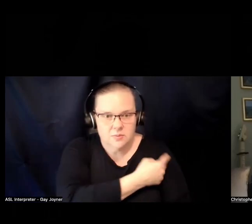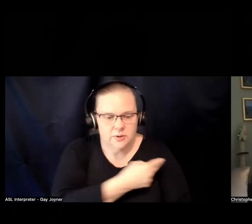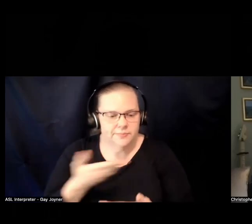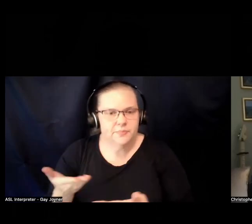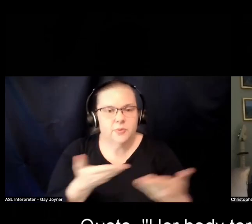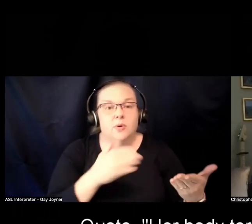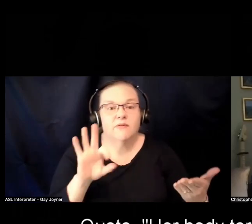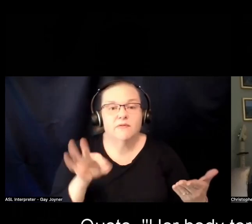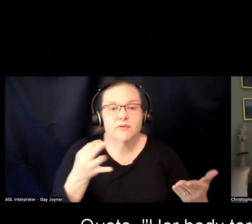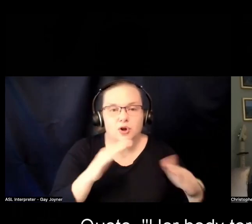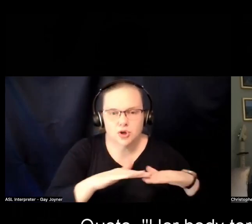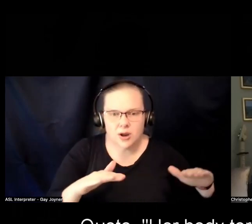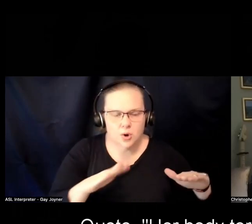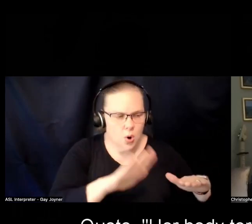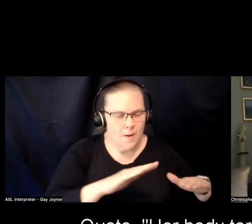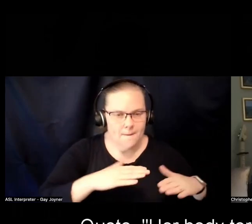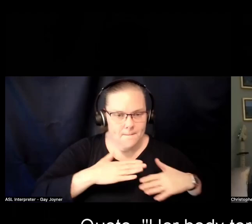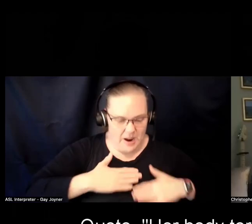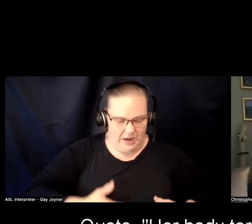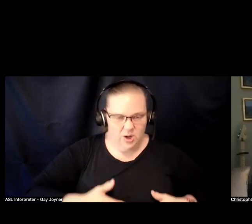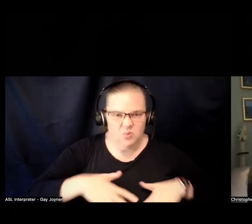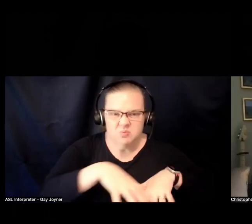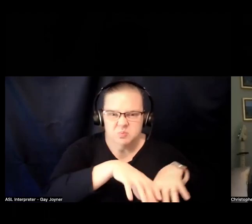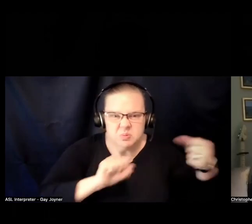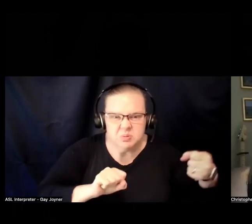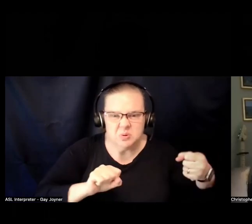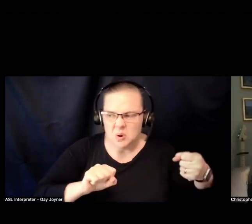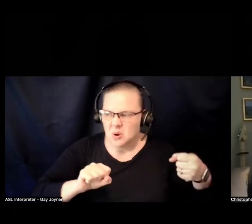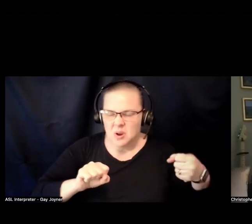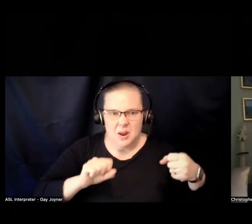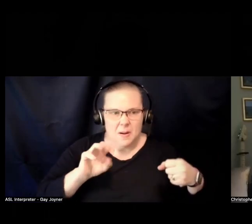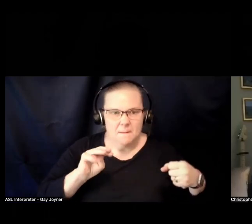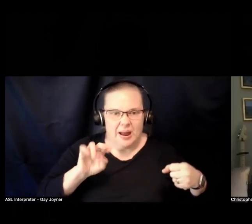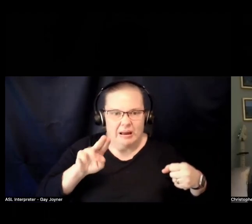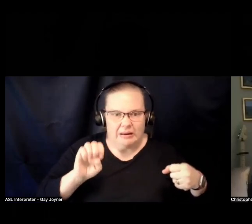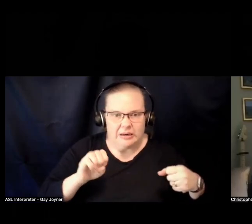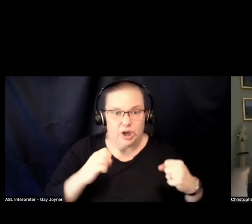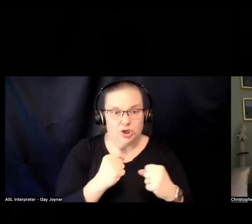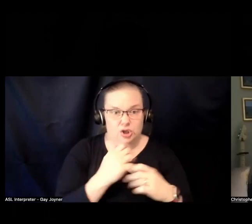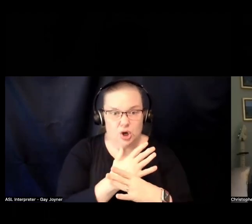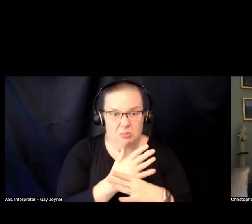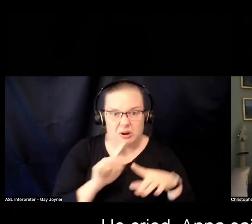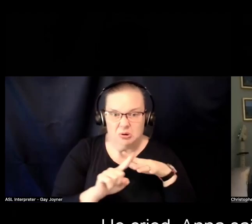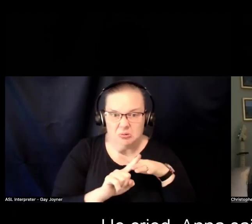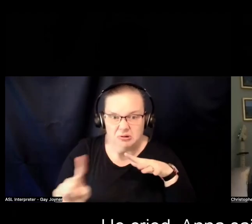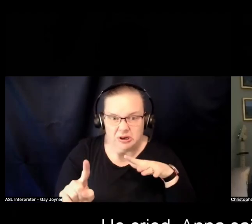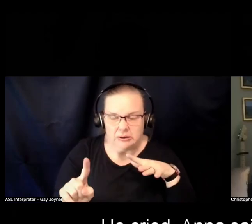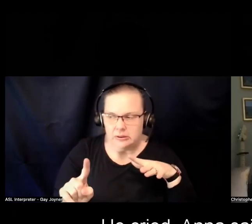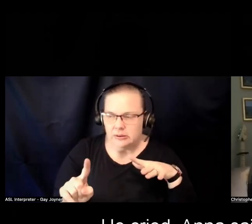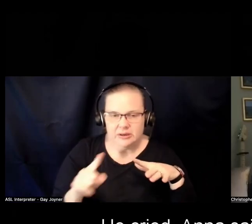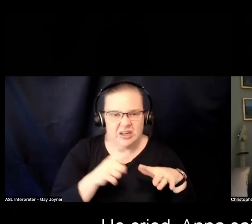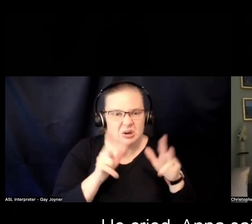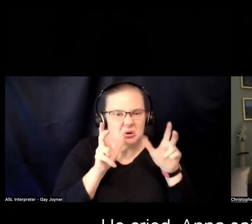child, quote, her body torn and shattered by a wood mine, end quote, left by a German retreat. He